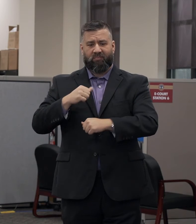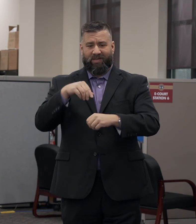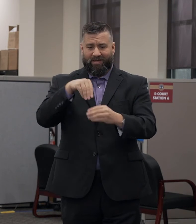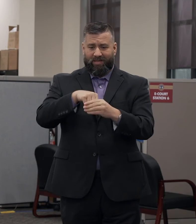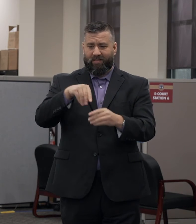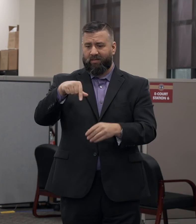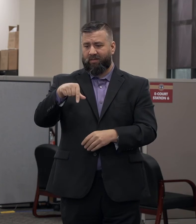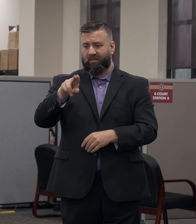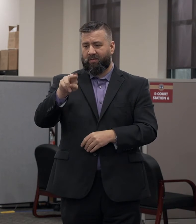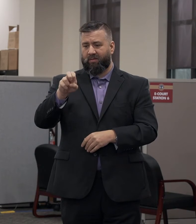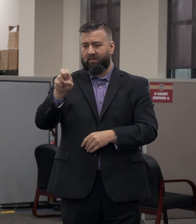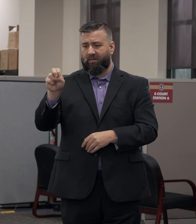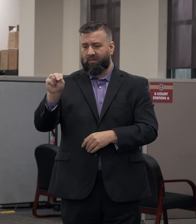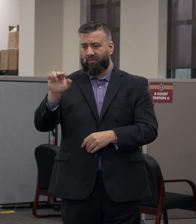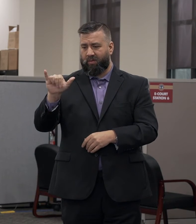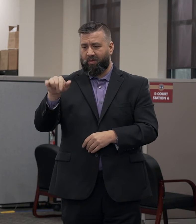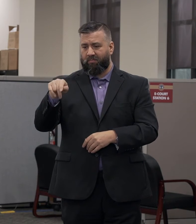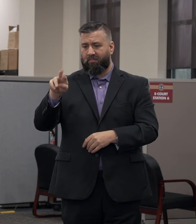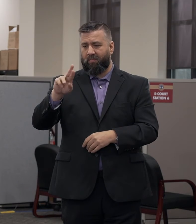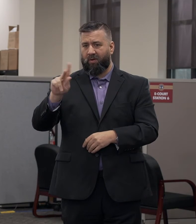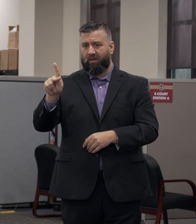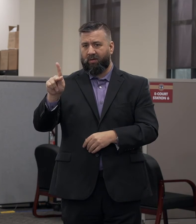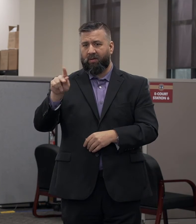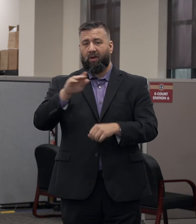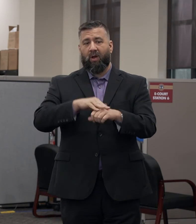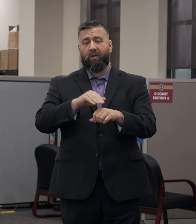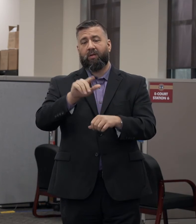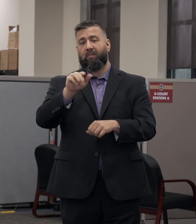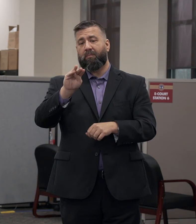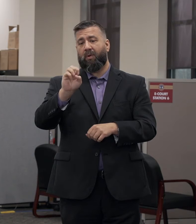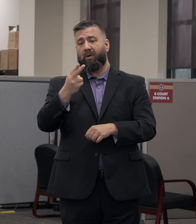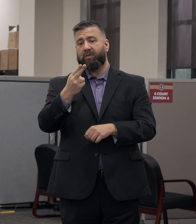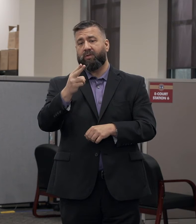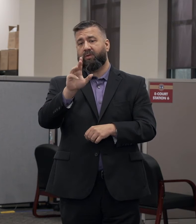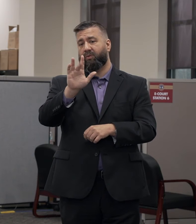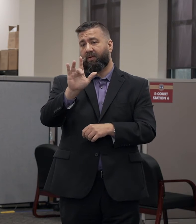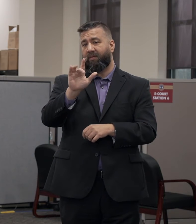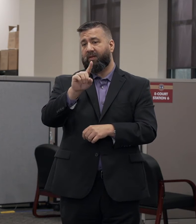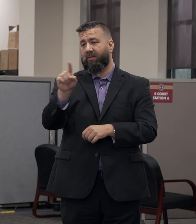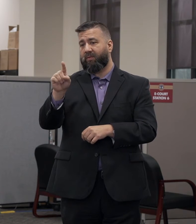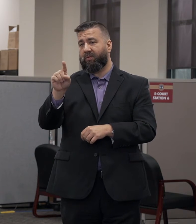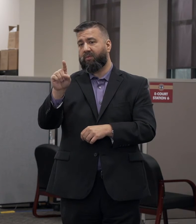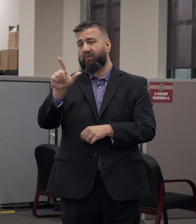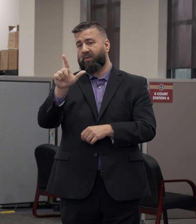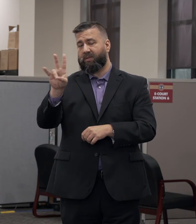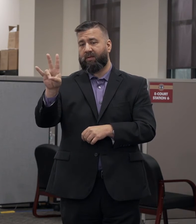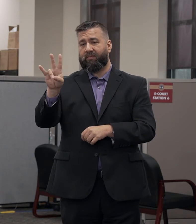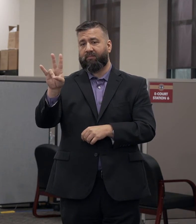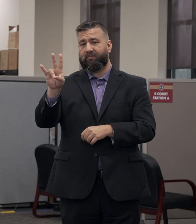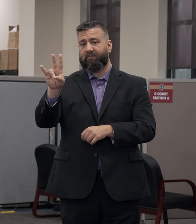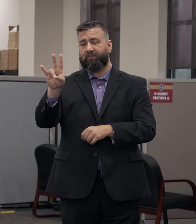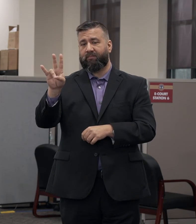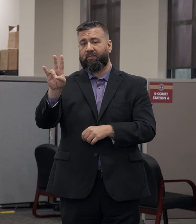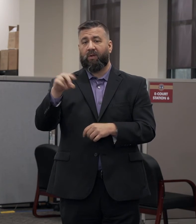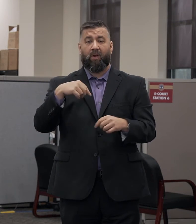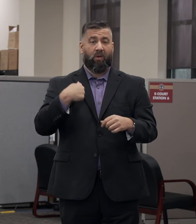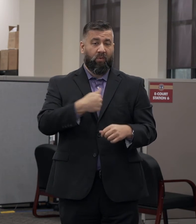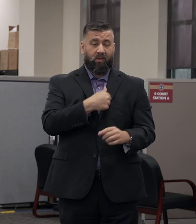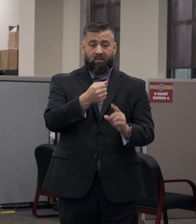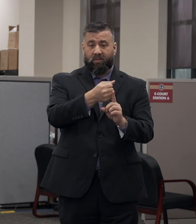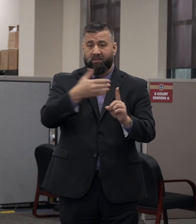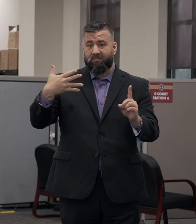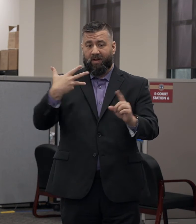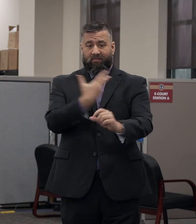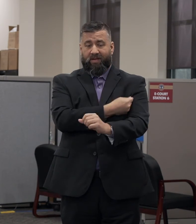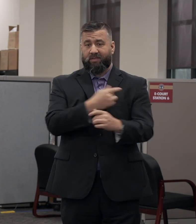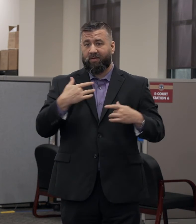27th. As we continue to expand our reach in vaccinations, we will continue to keep the community updated on these